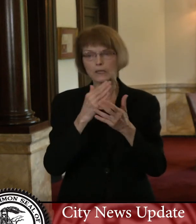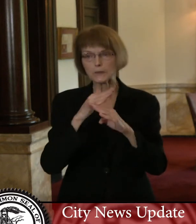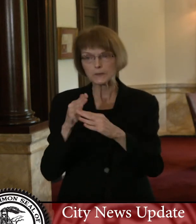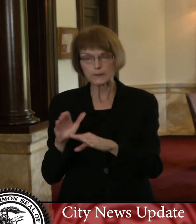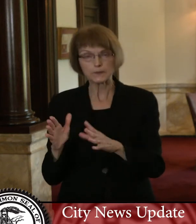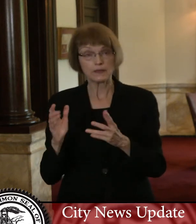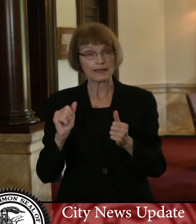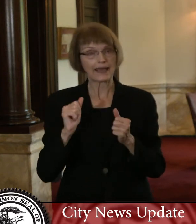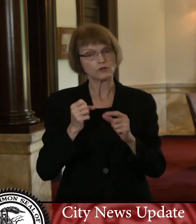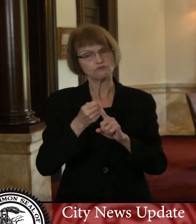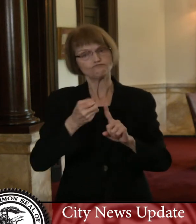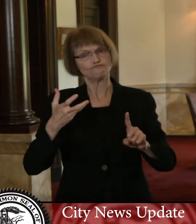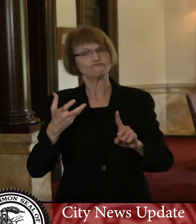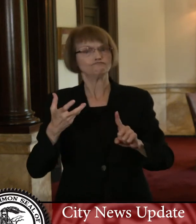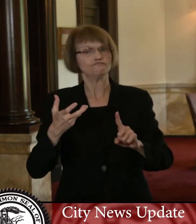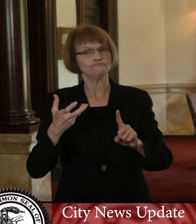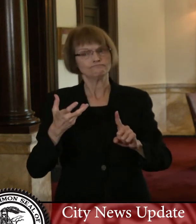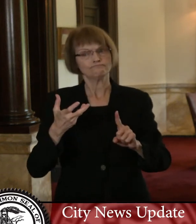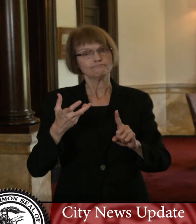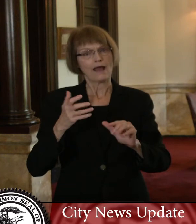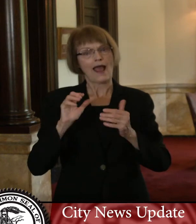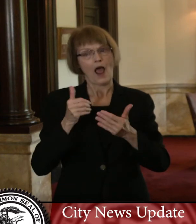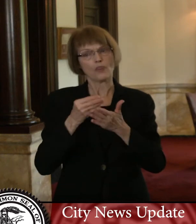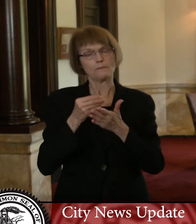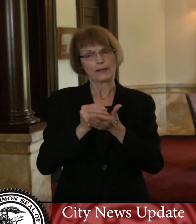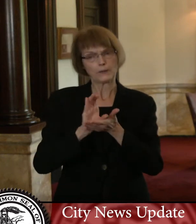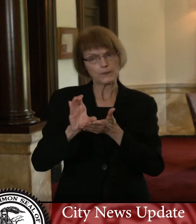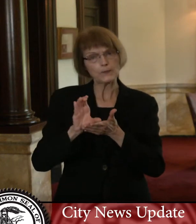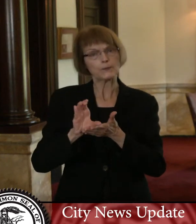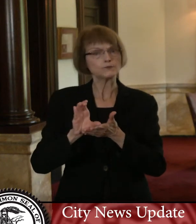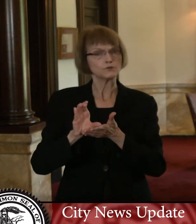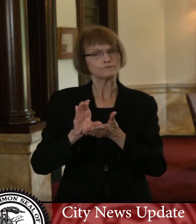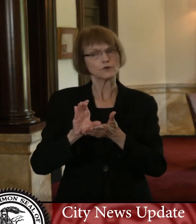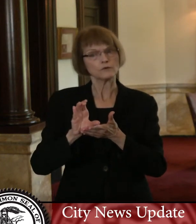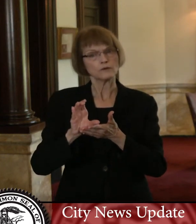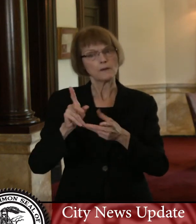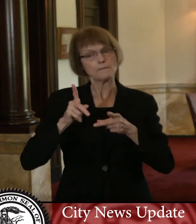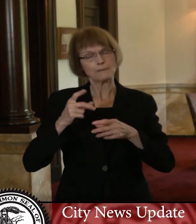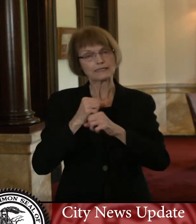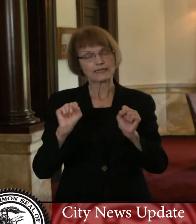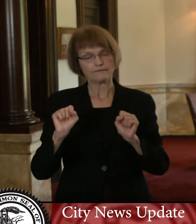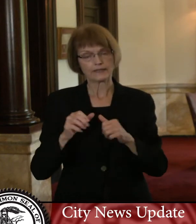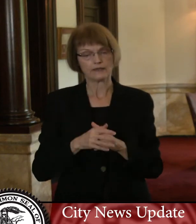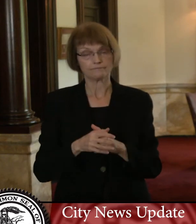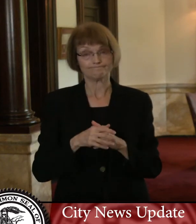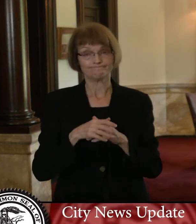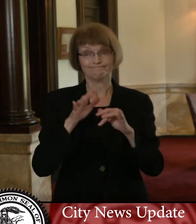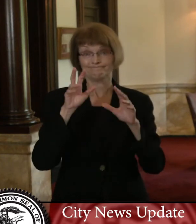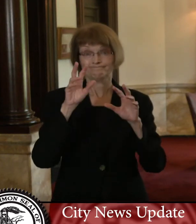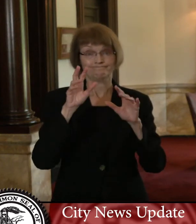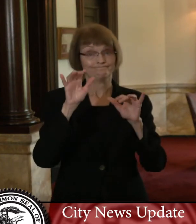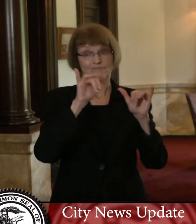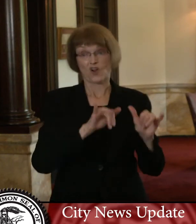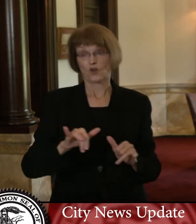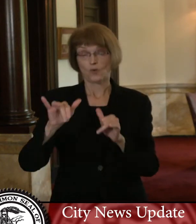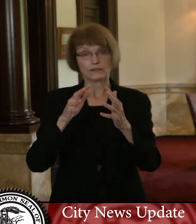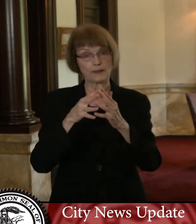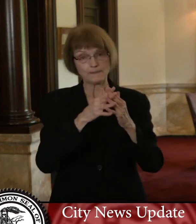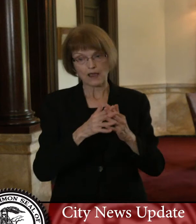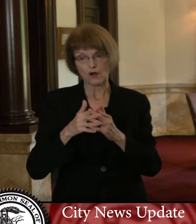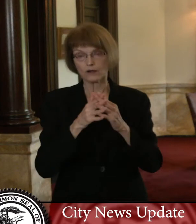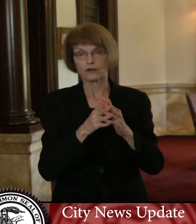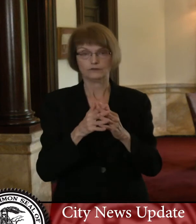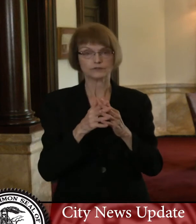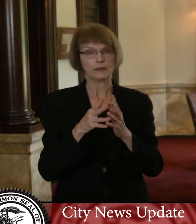how those new measures address public safety? Yes, so in cities across this country, we've seen investments in more